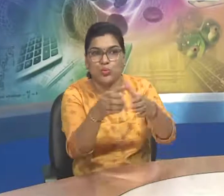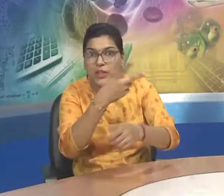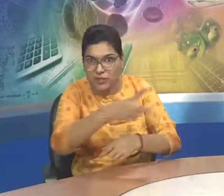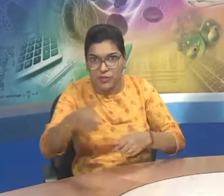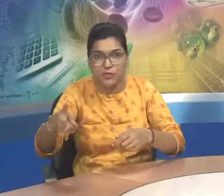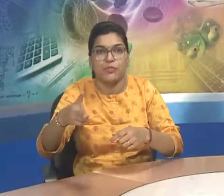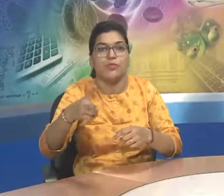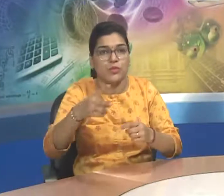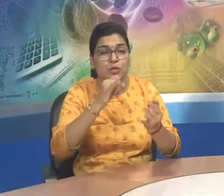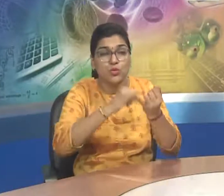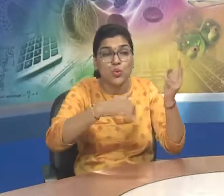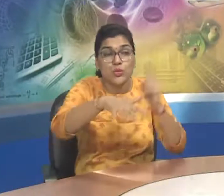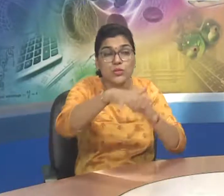and appreciation